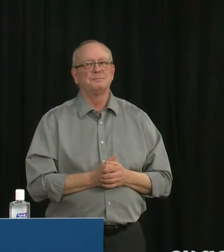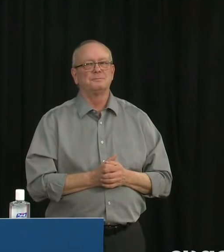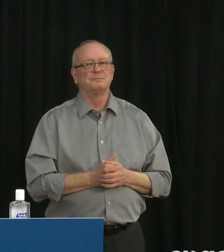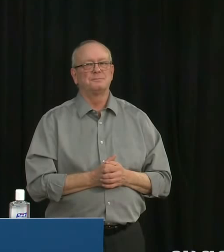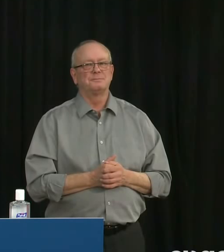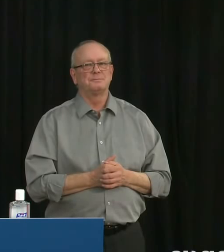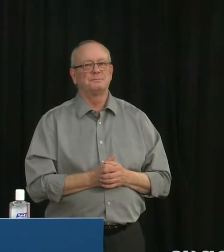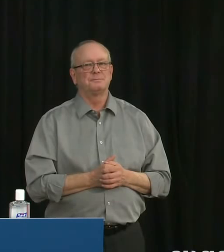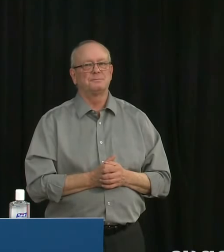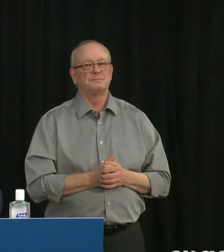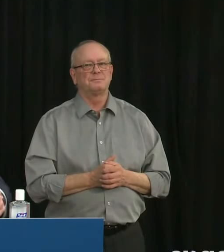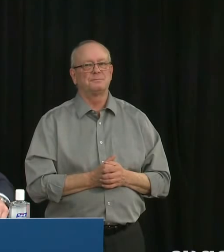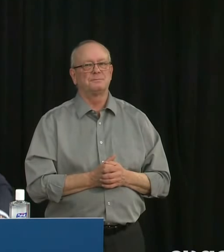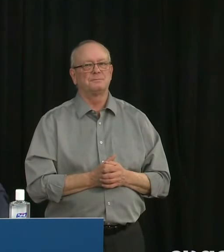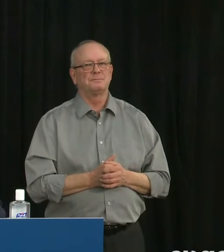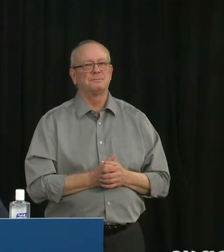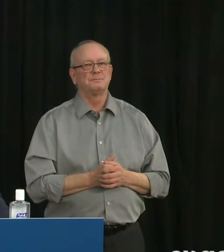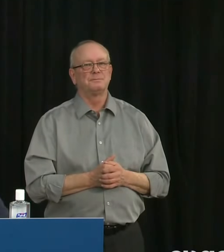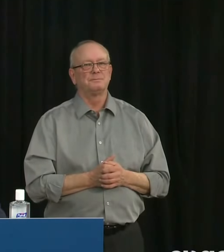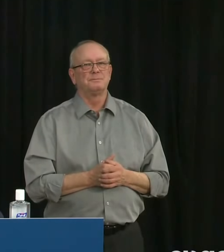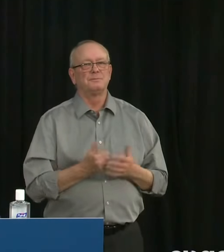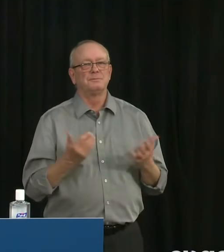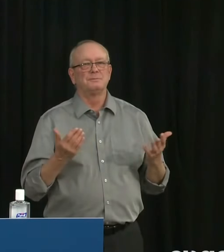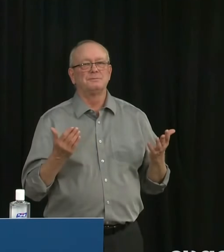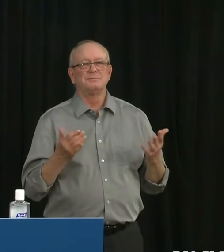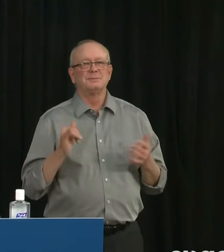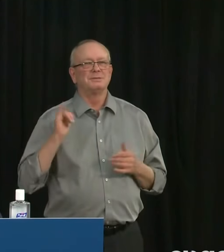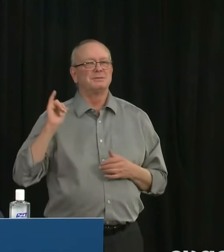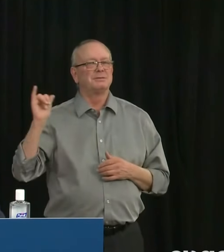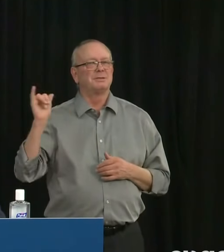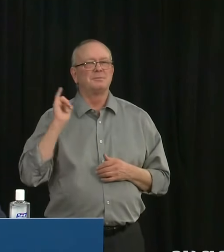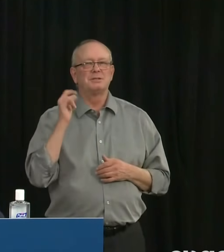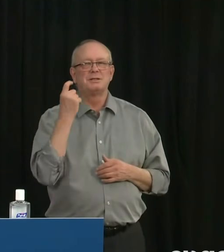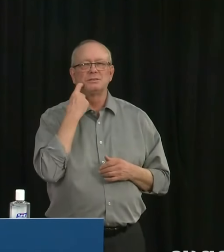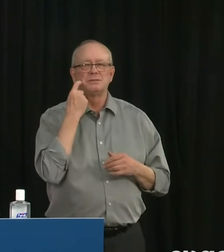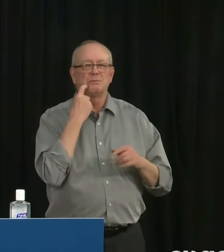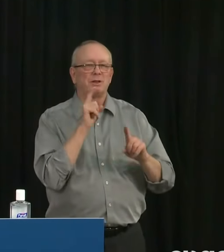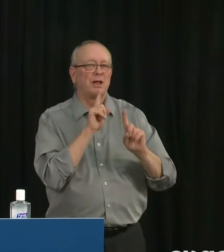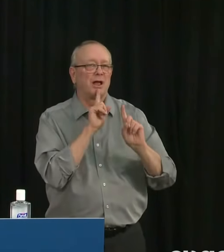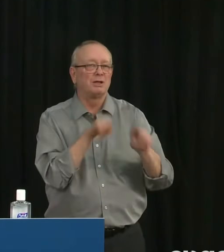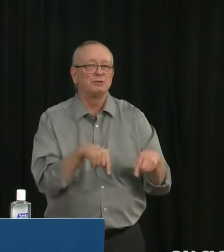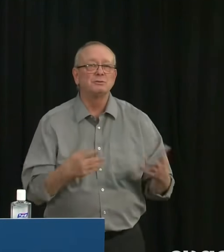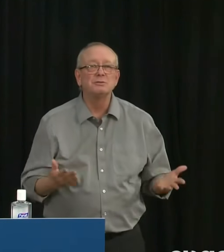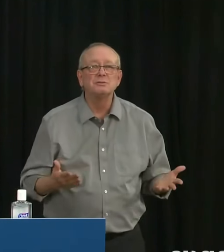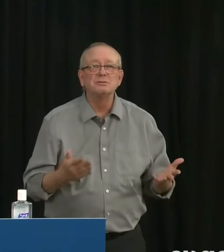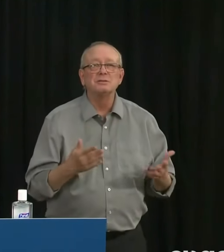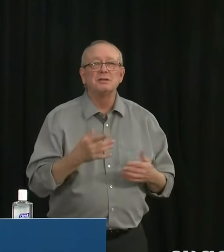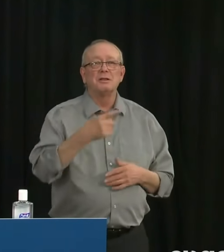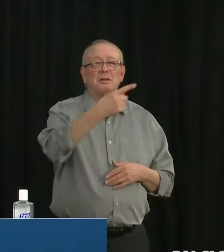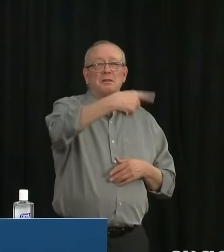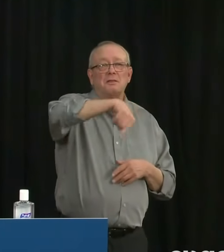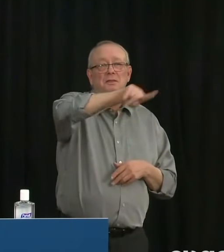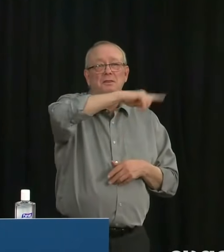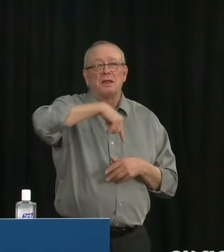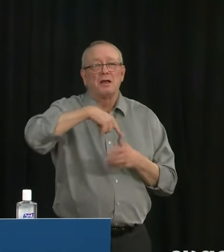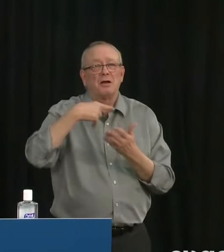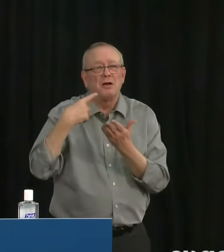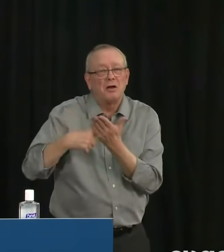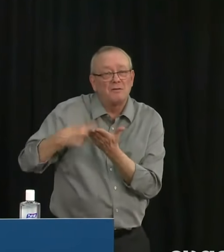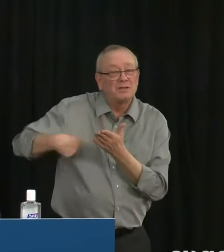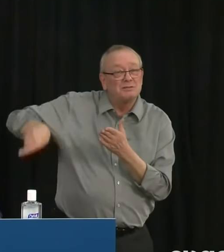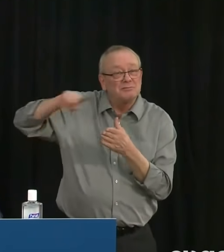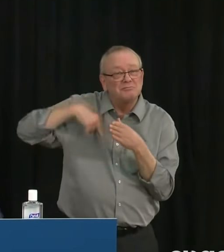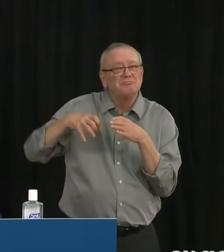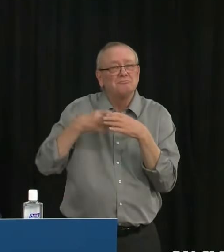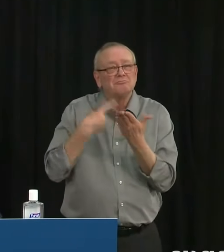Thanks, James. Yeah, it's a simple answer that I cannot and will not be breaching cabinet confidences. I've taken an oath, and I will not be breaching that